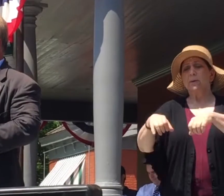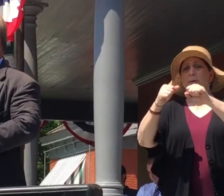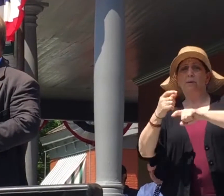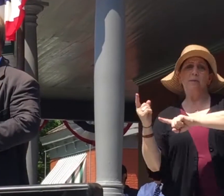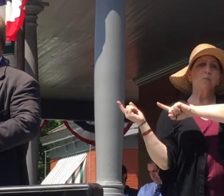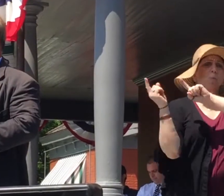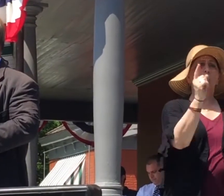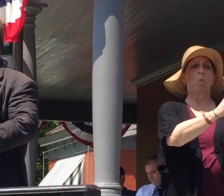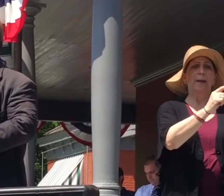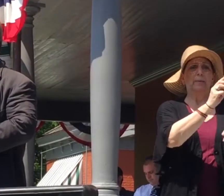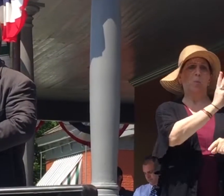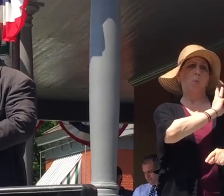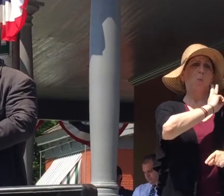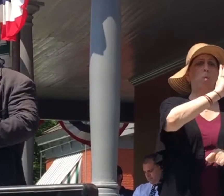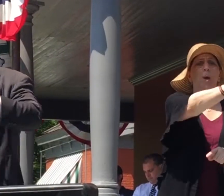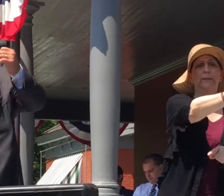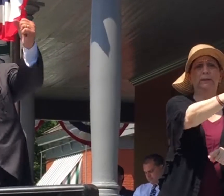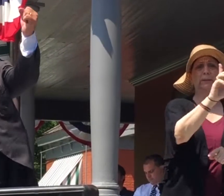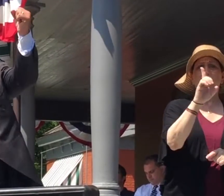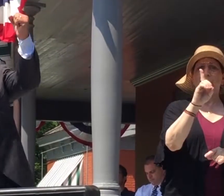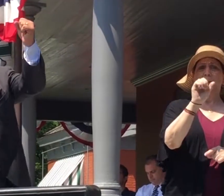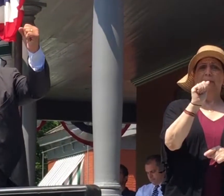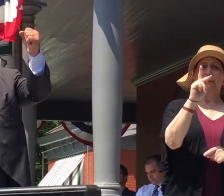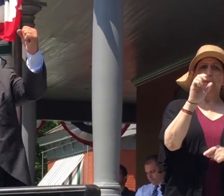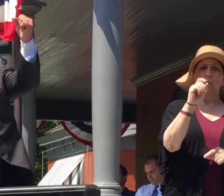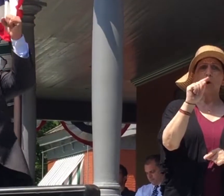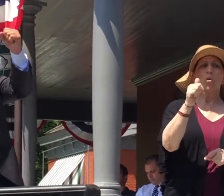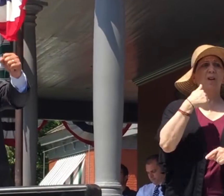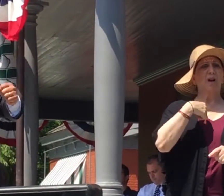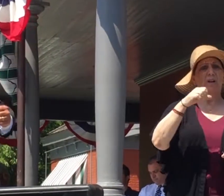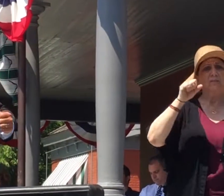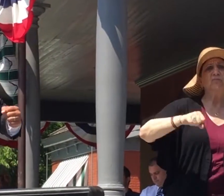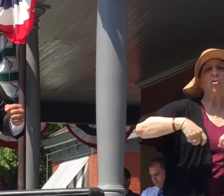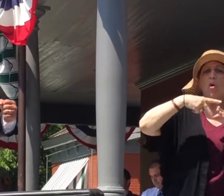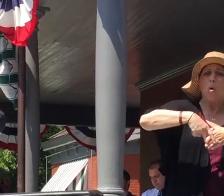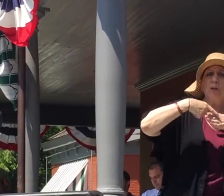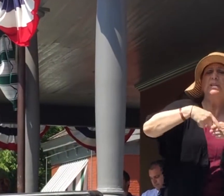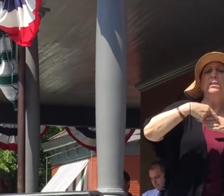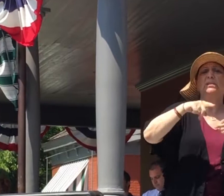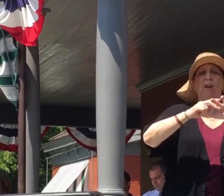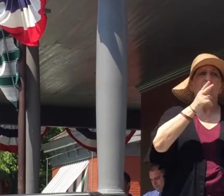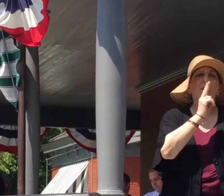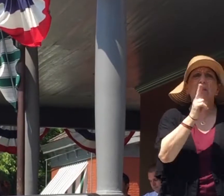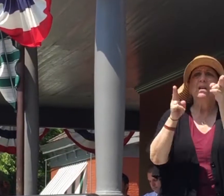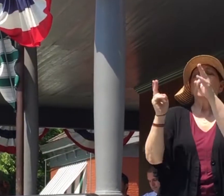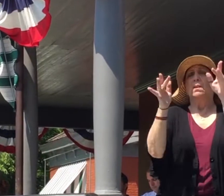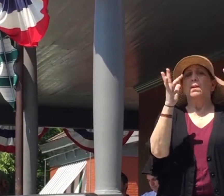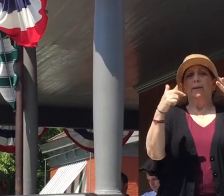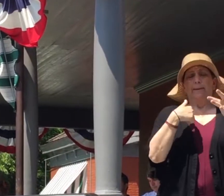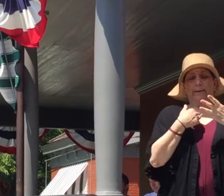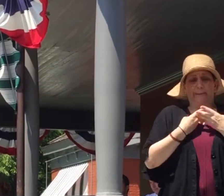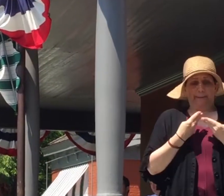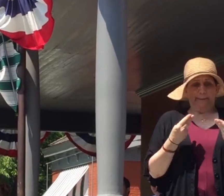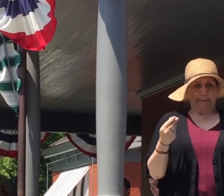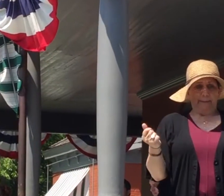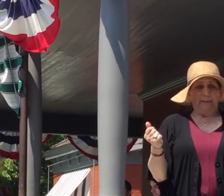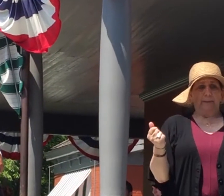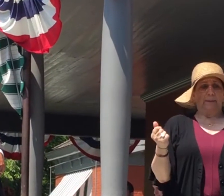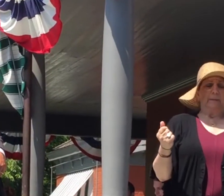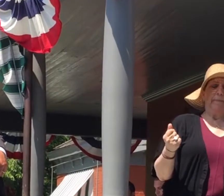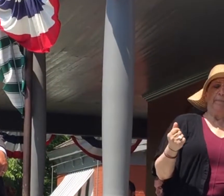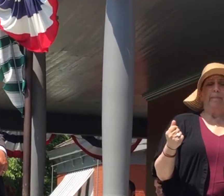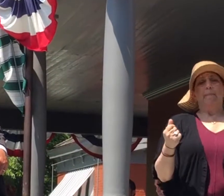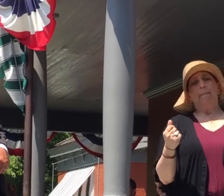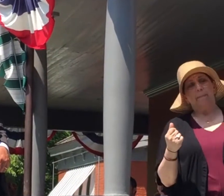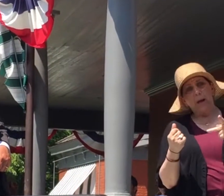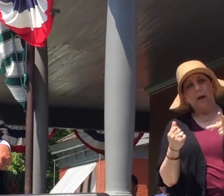to the Badlands of Dakota Territory, where horse riding and ranching and hunting, I healed. I got back in the